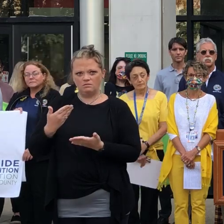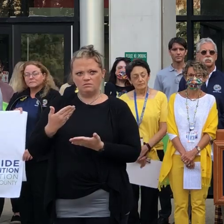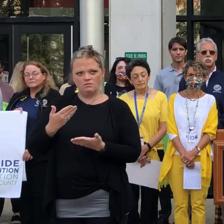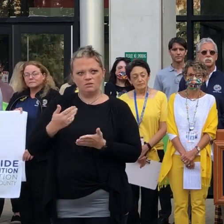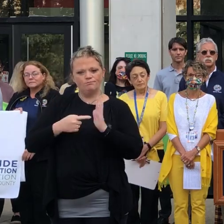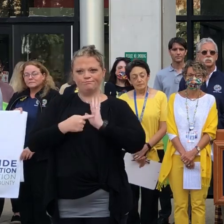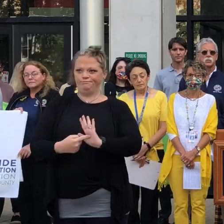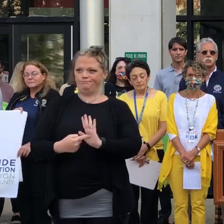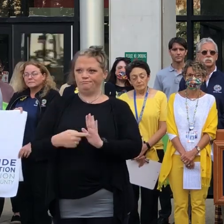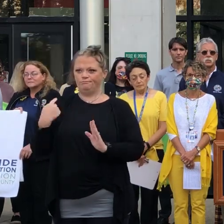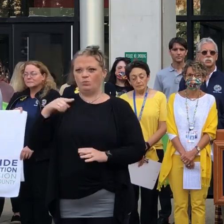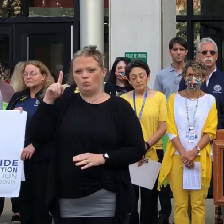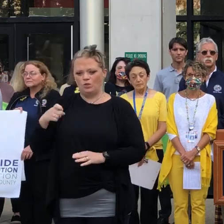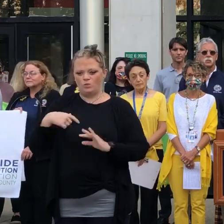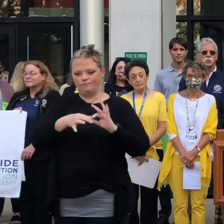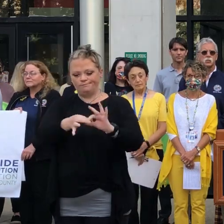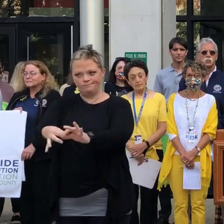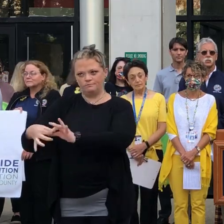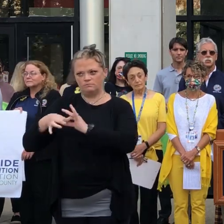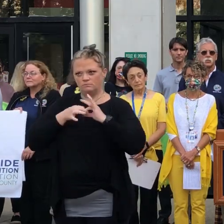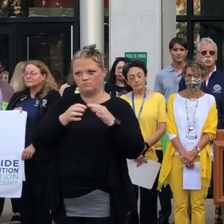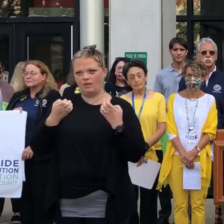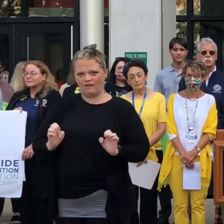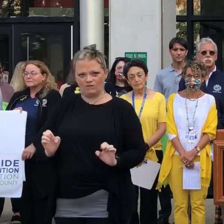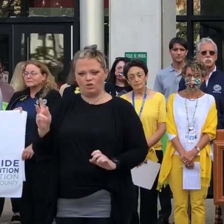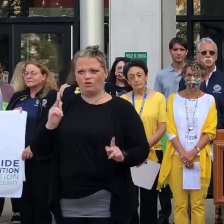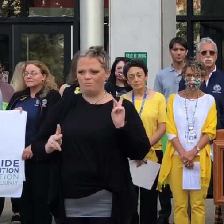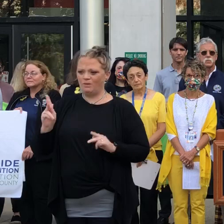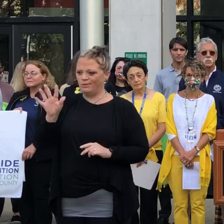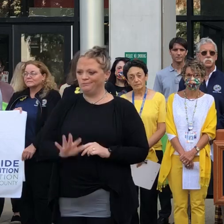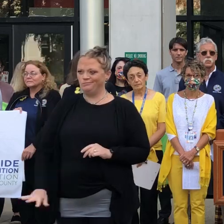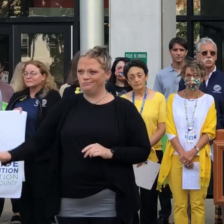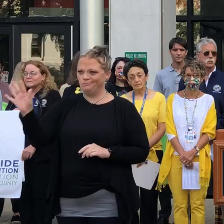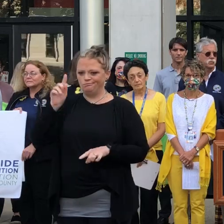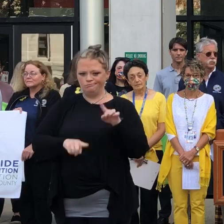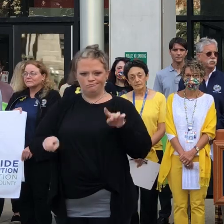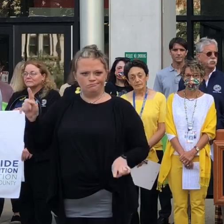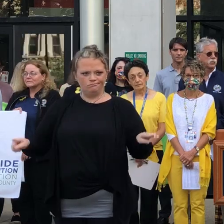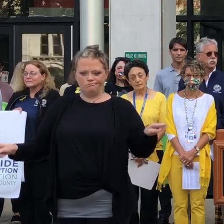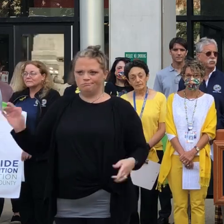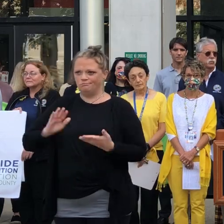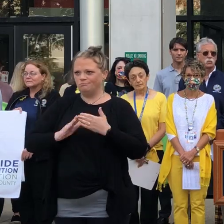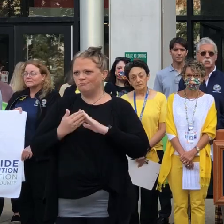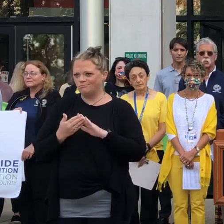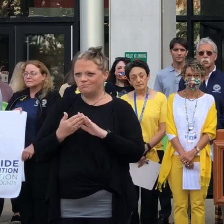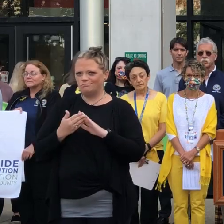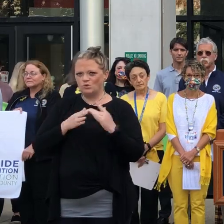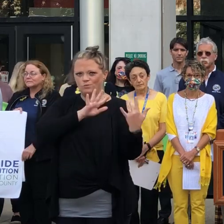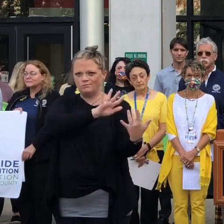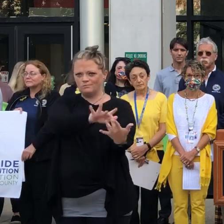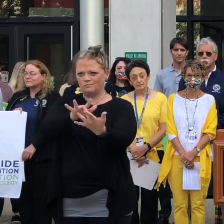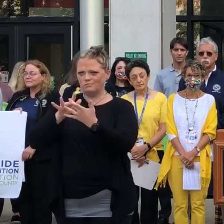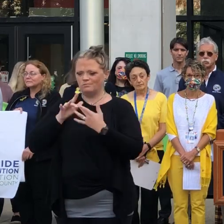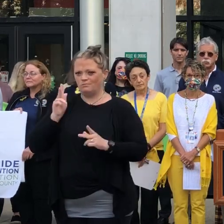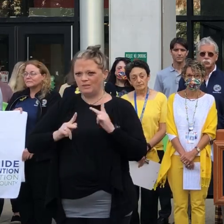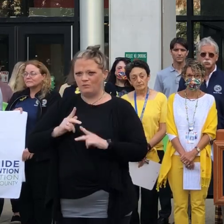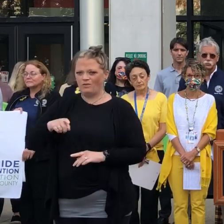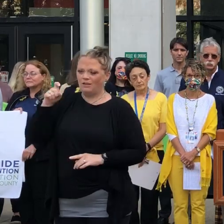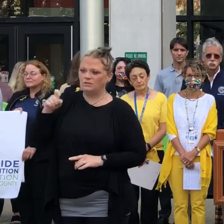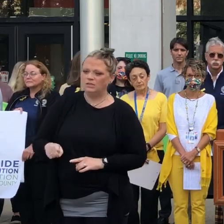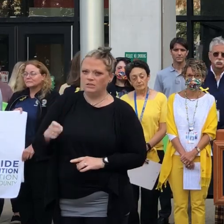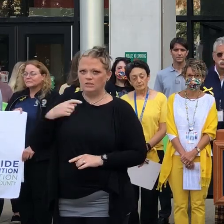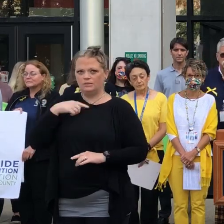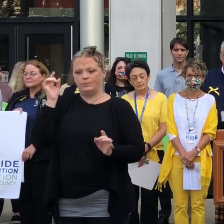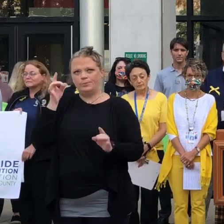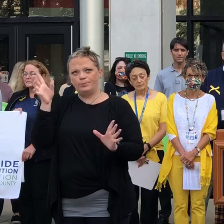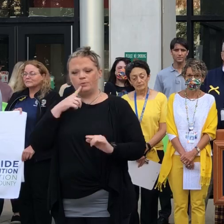you need to have a united effort from people across the entire spectrum of a community to reach out to those that are in need and distress and